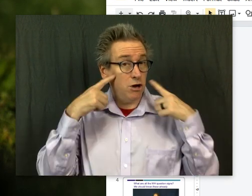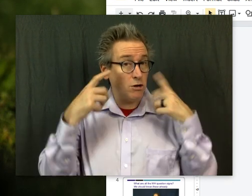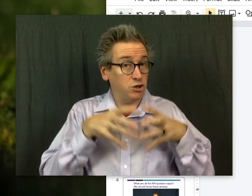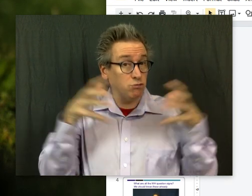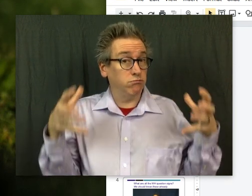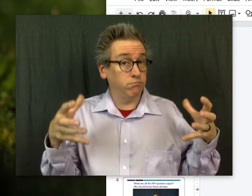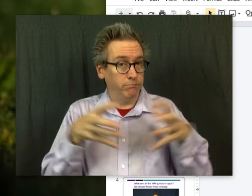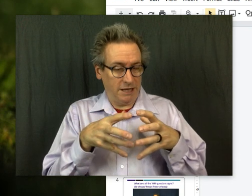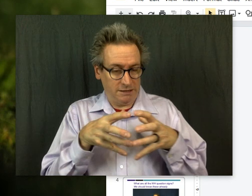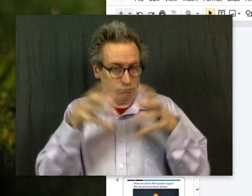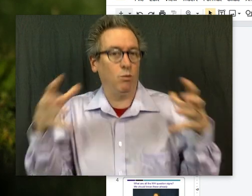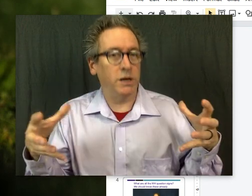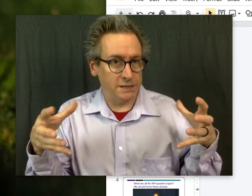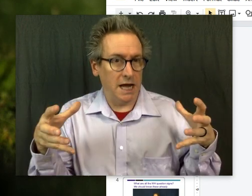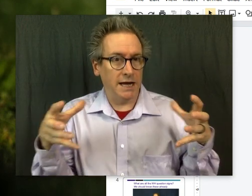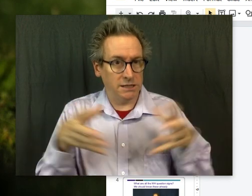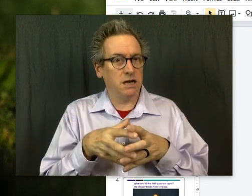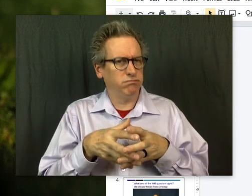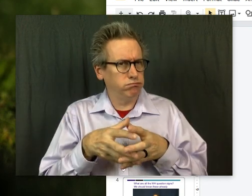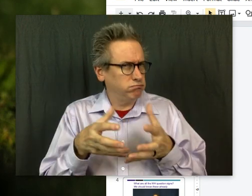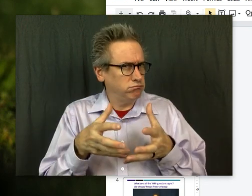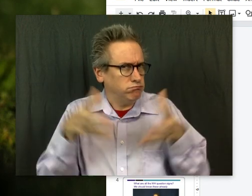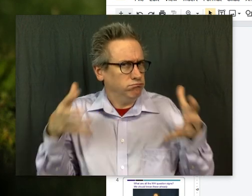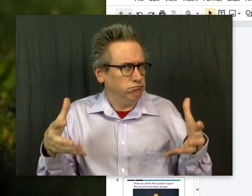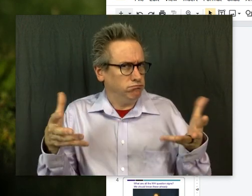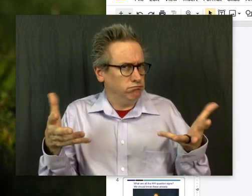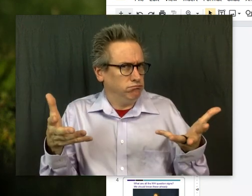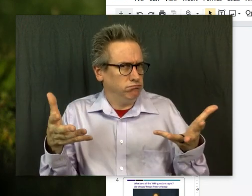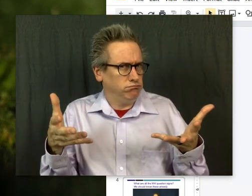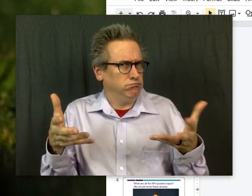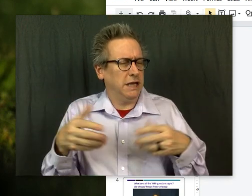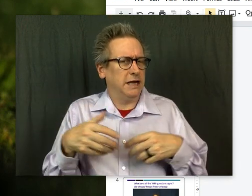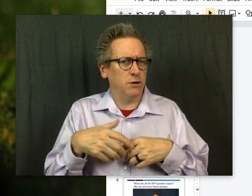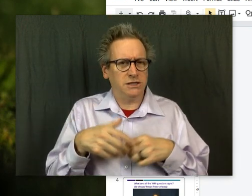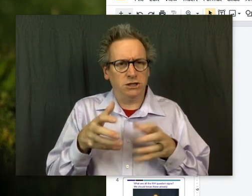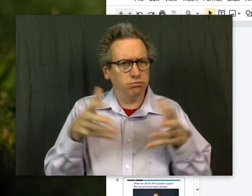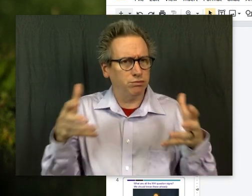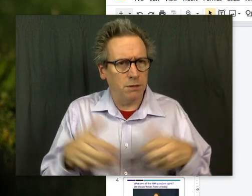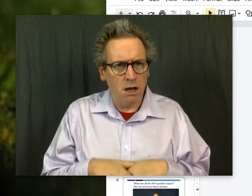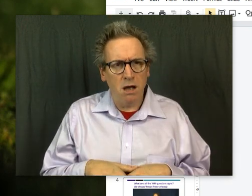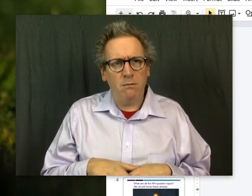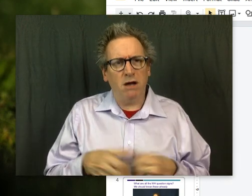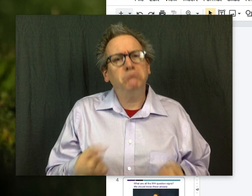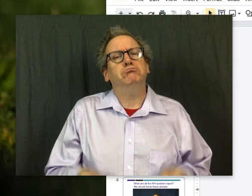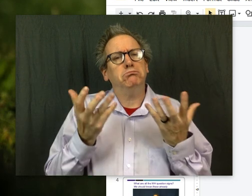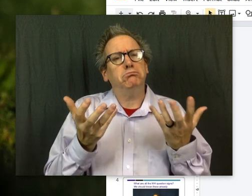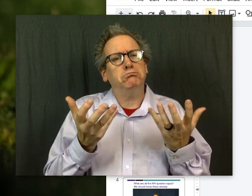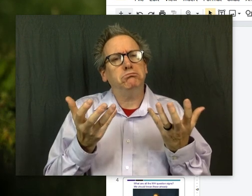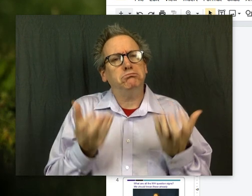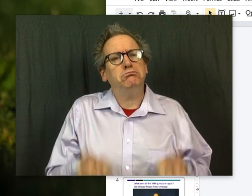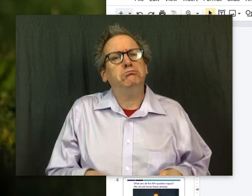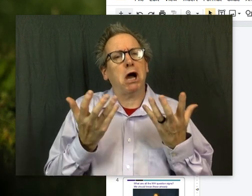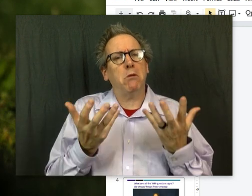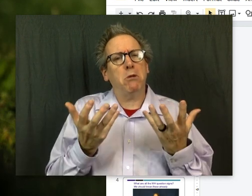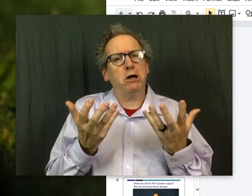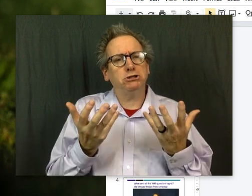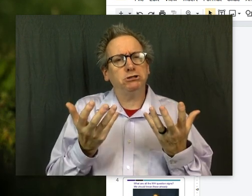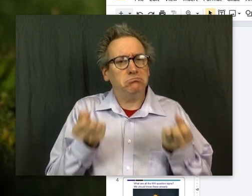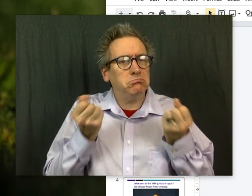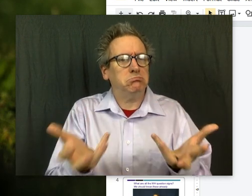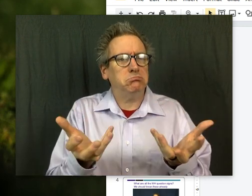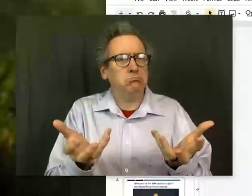You can also do like what size, kind of like a question, but how